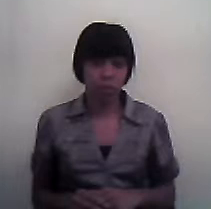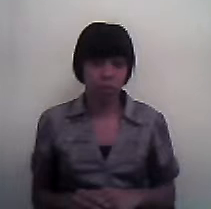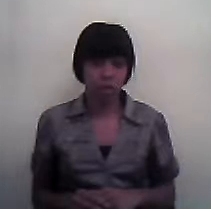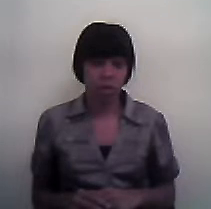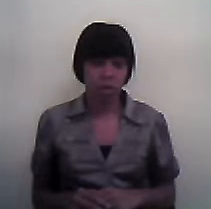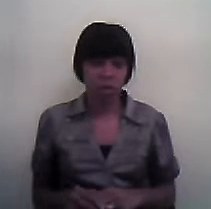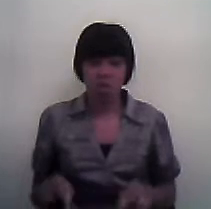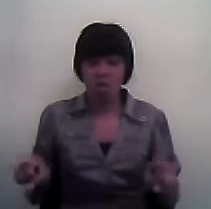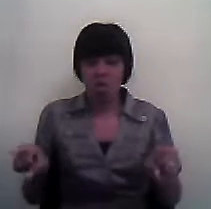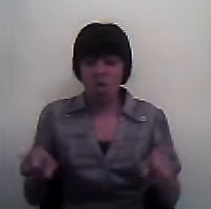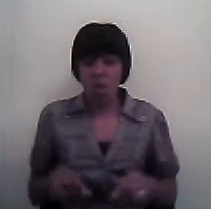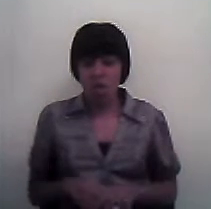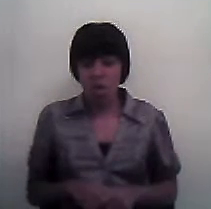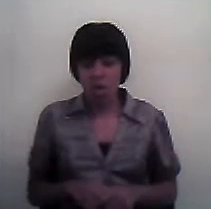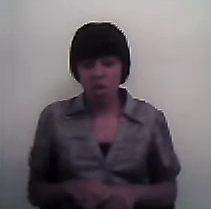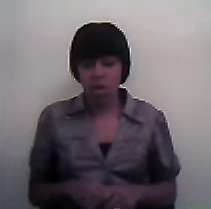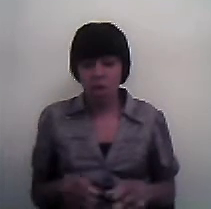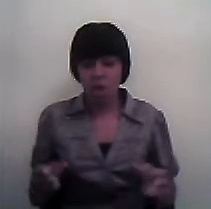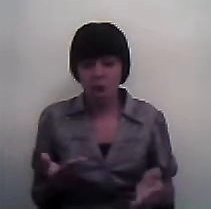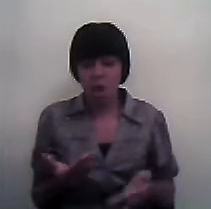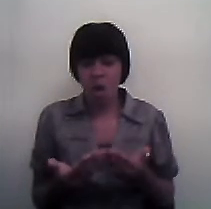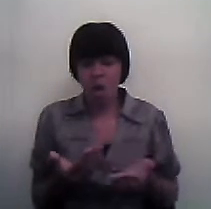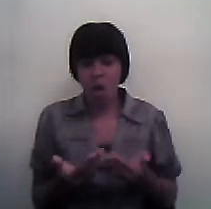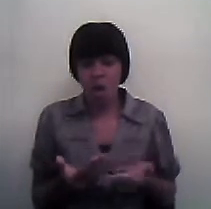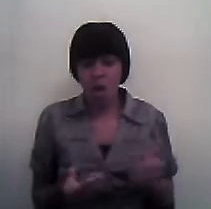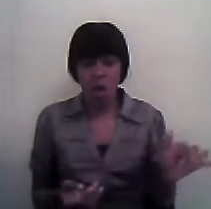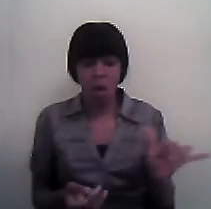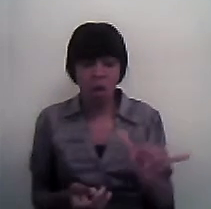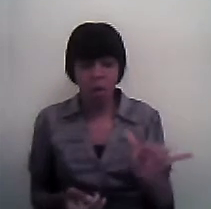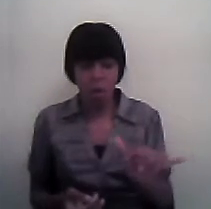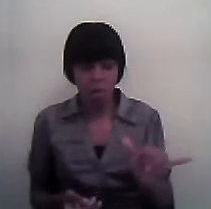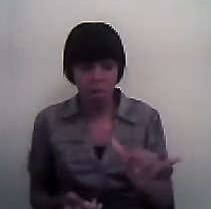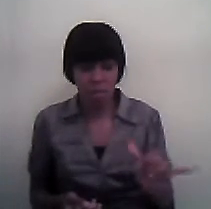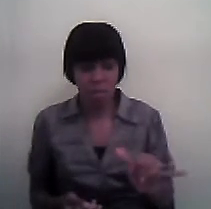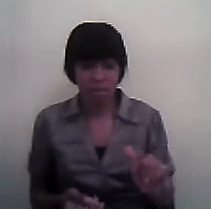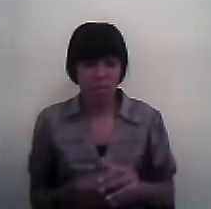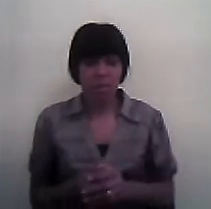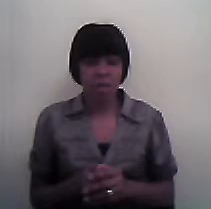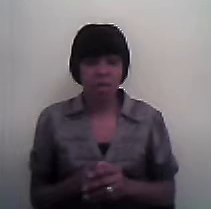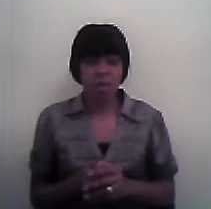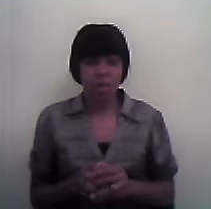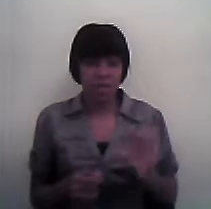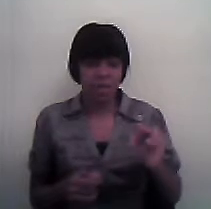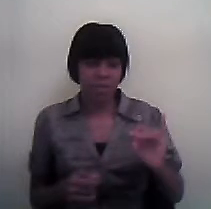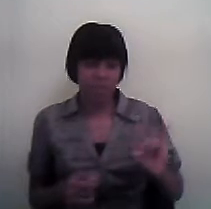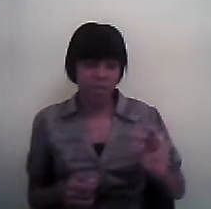will. Certainly not like a master's thesis, but it's a start. So students are